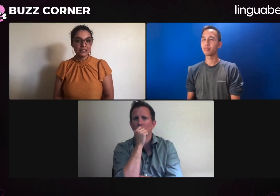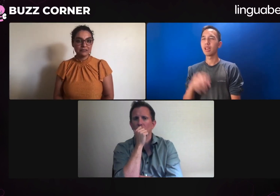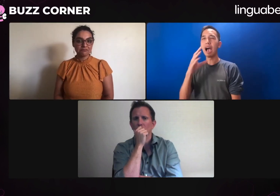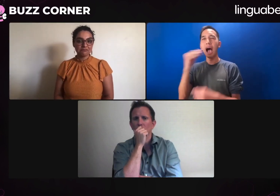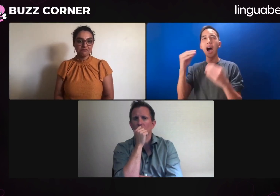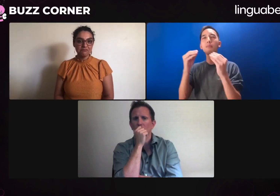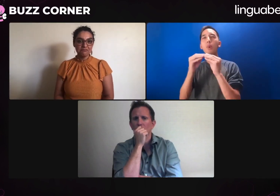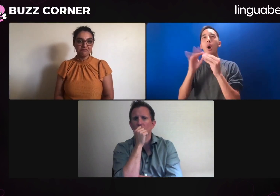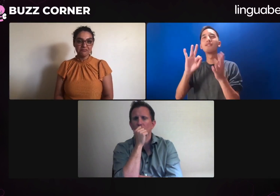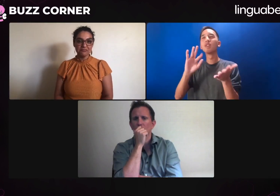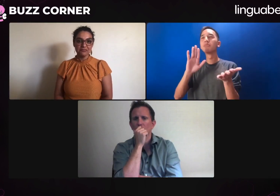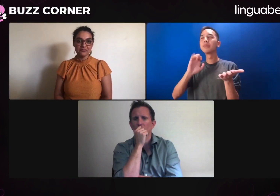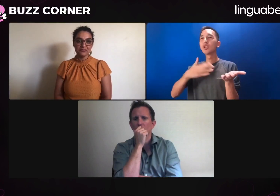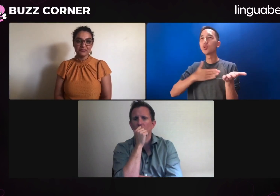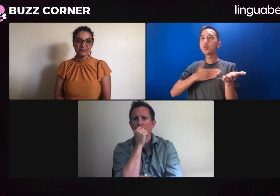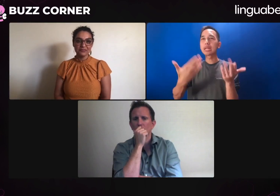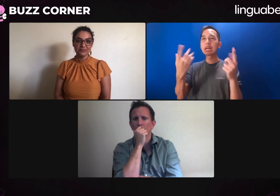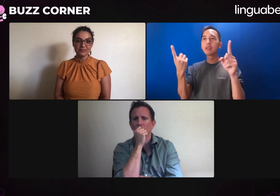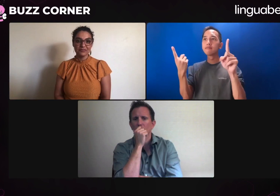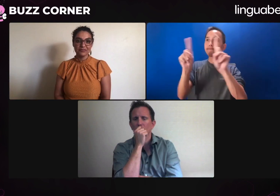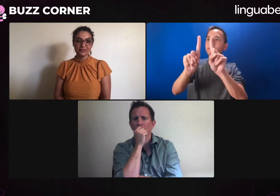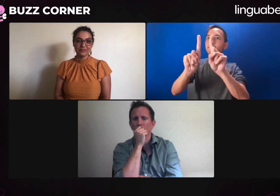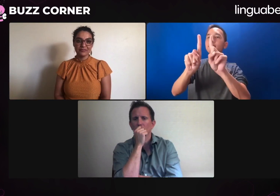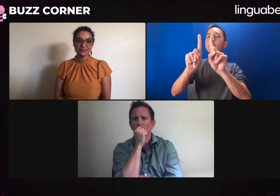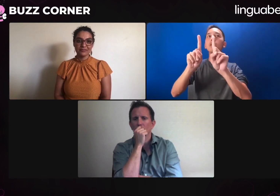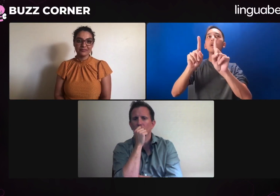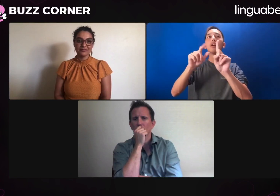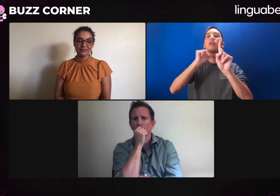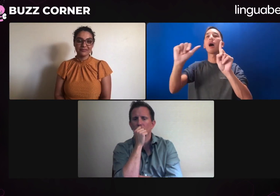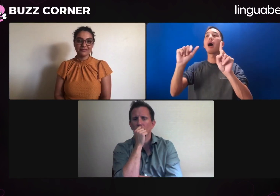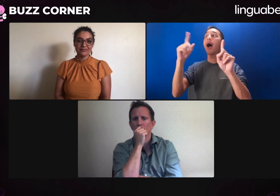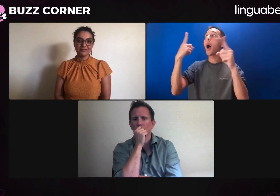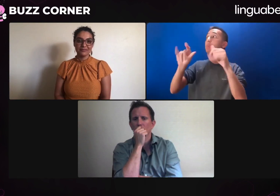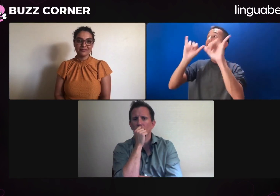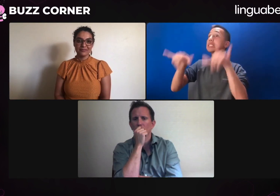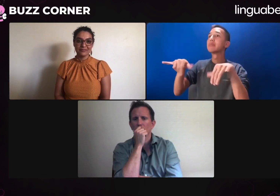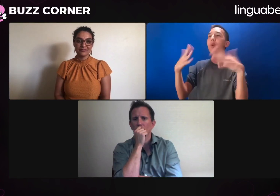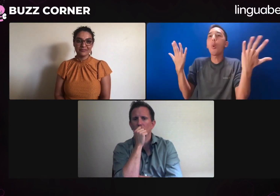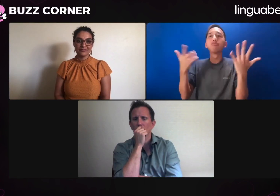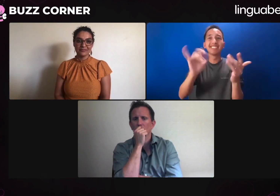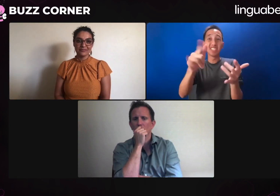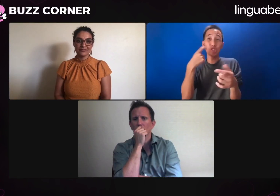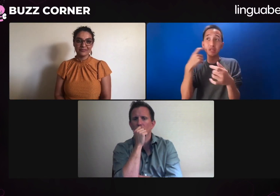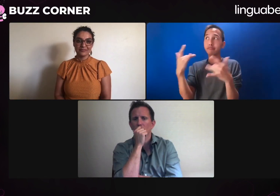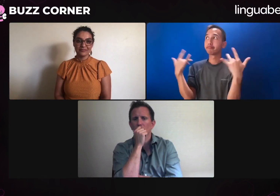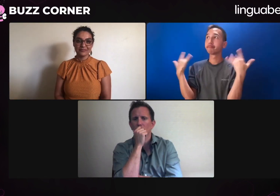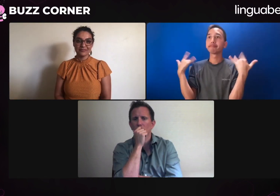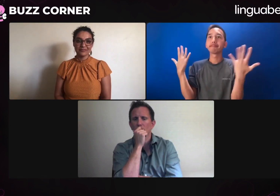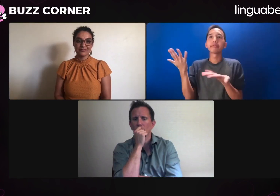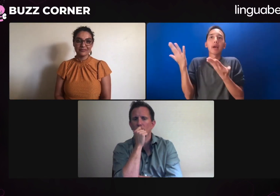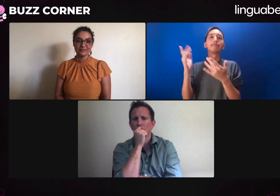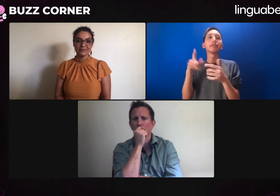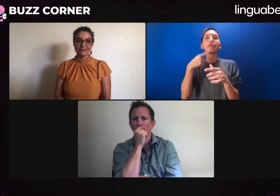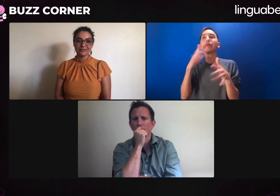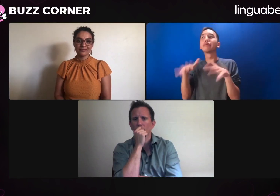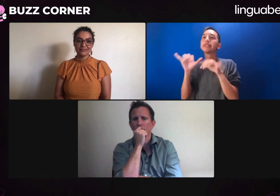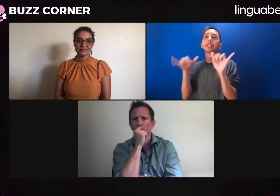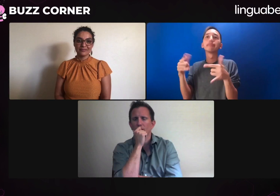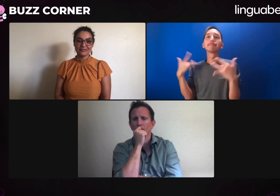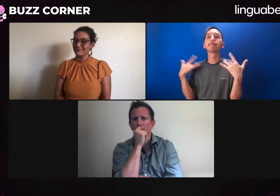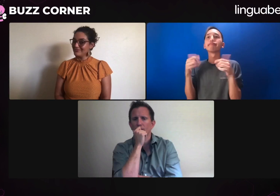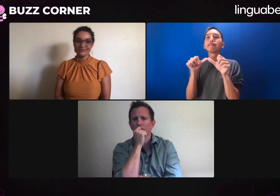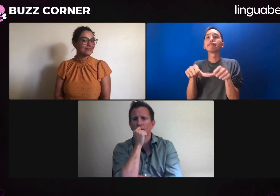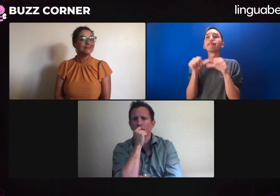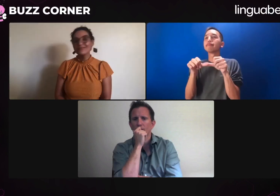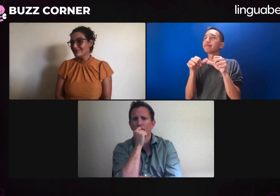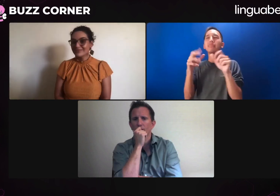walk? That is the definition of an ally by your example. Be willing to show up, not just adhere